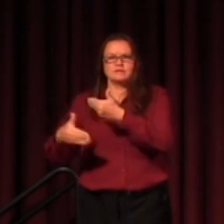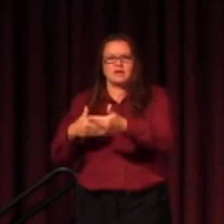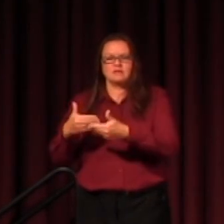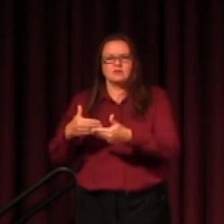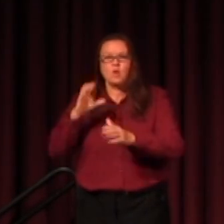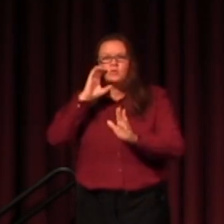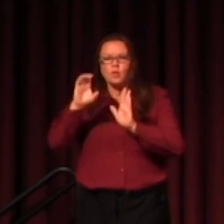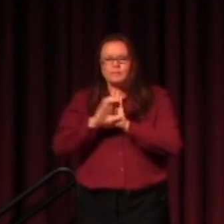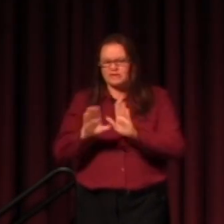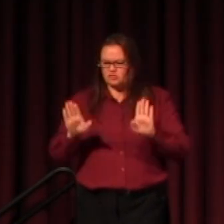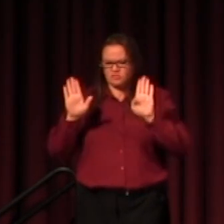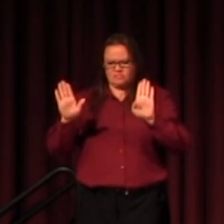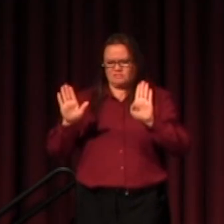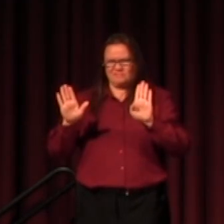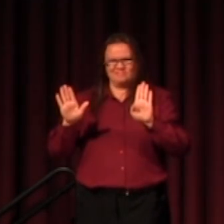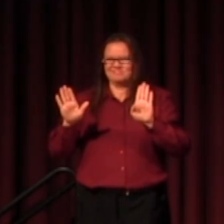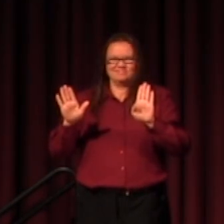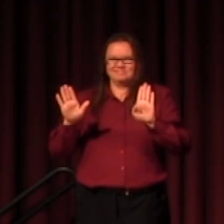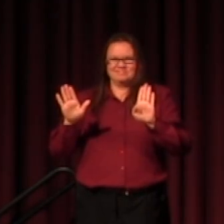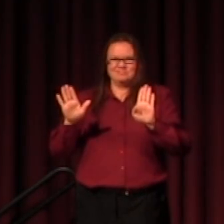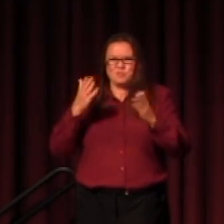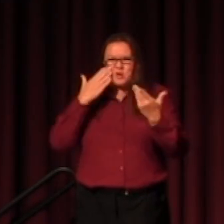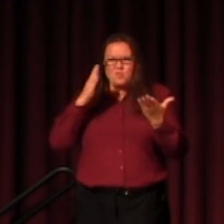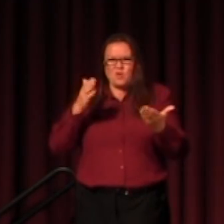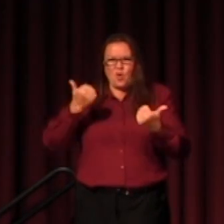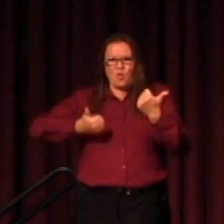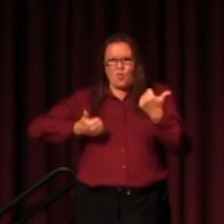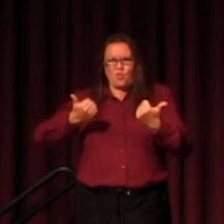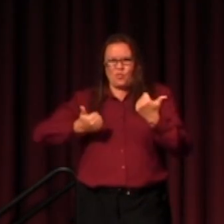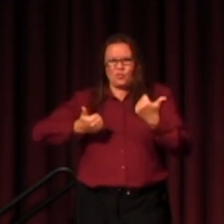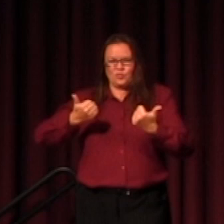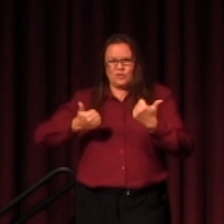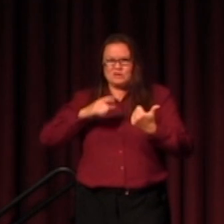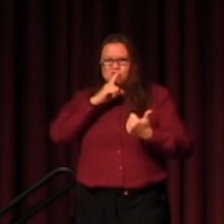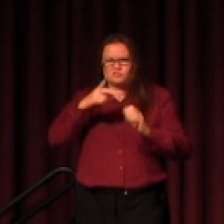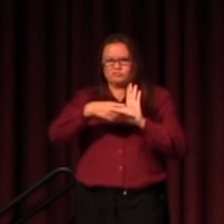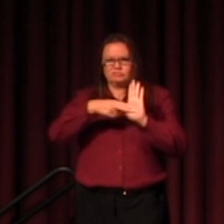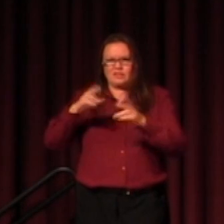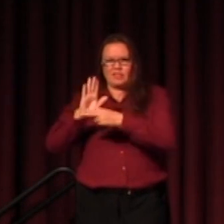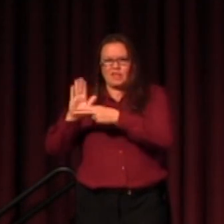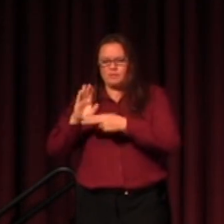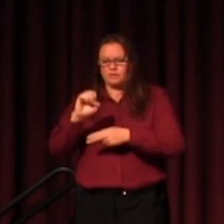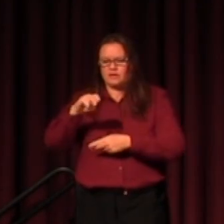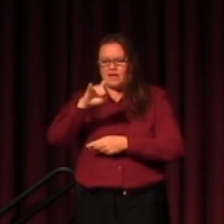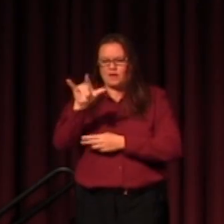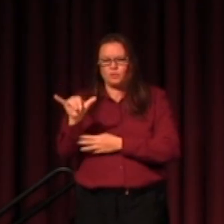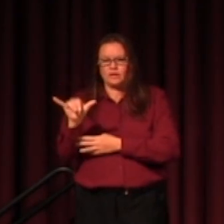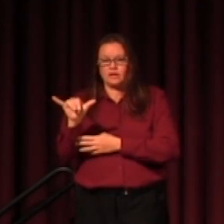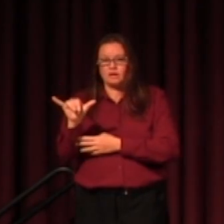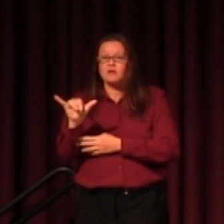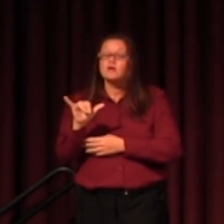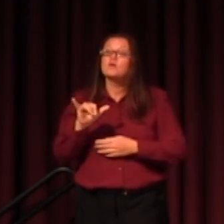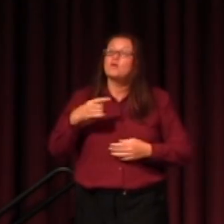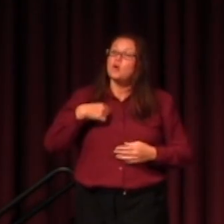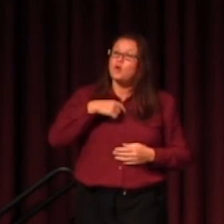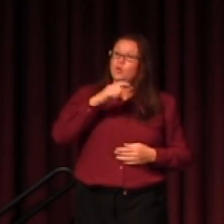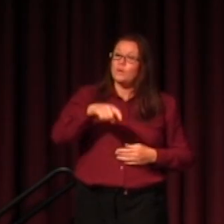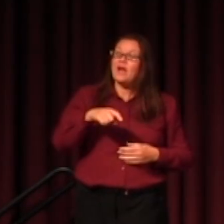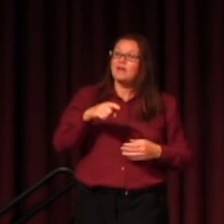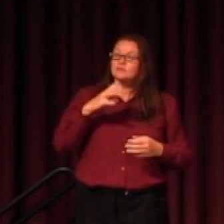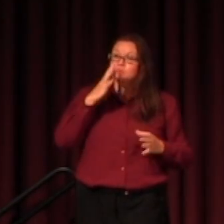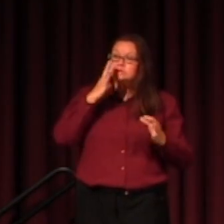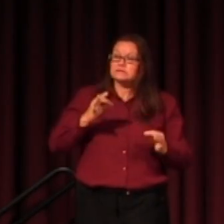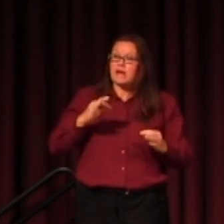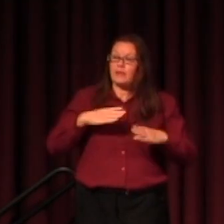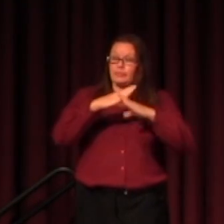It is in the process of defining what is our definition of success and what are the barriers that we see that we